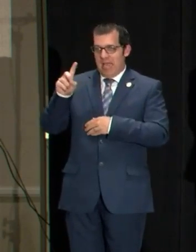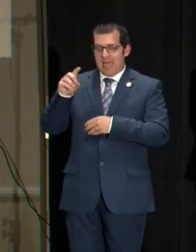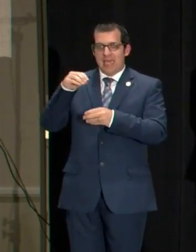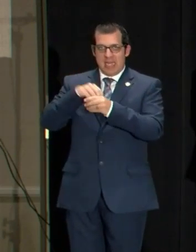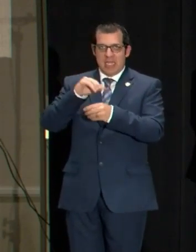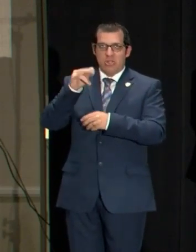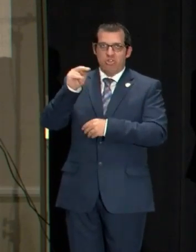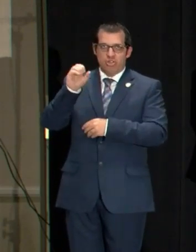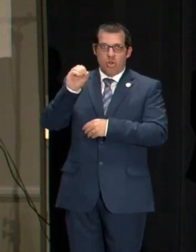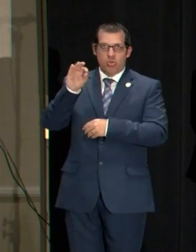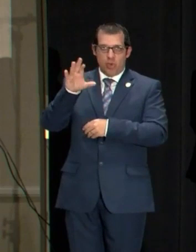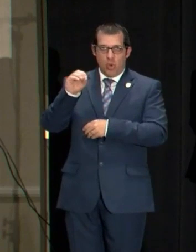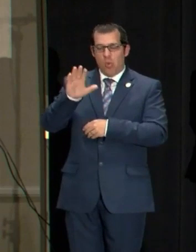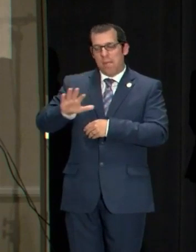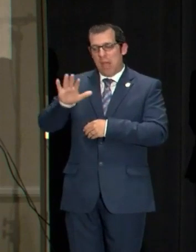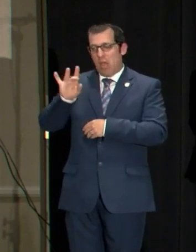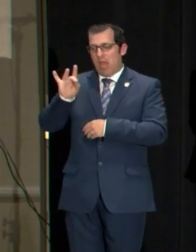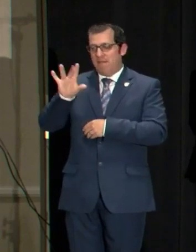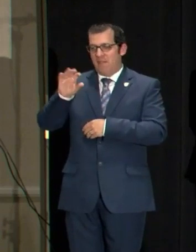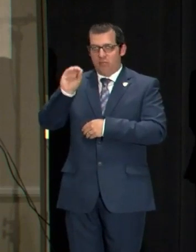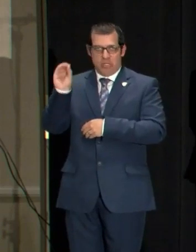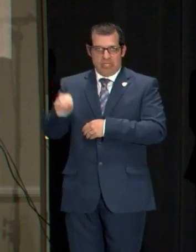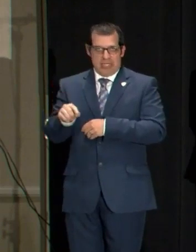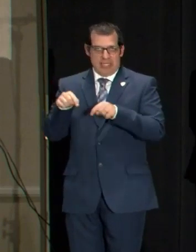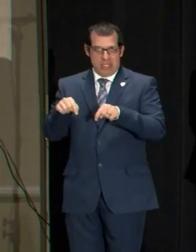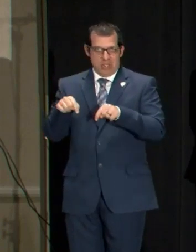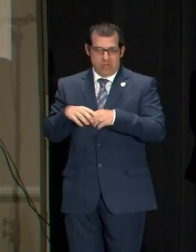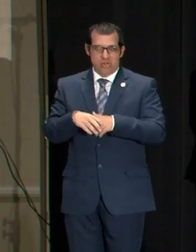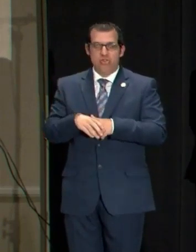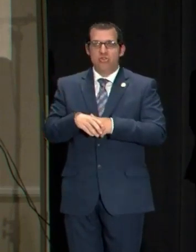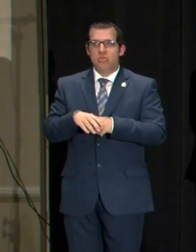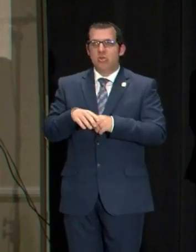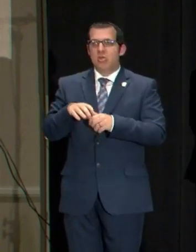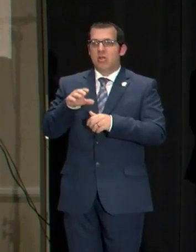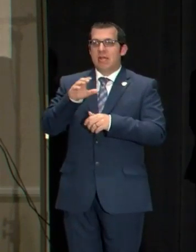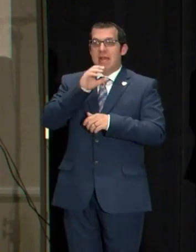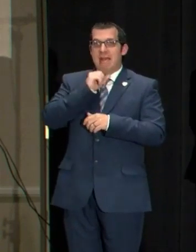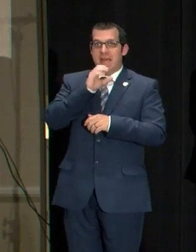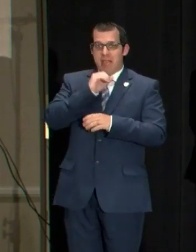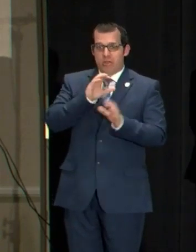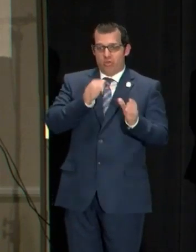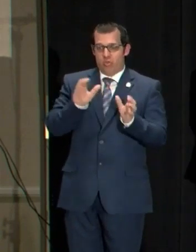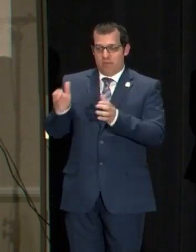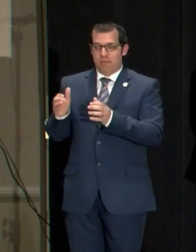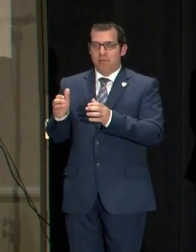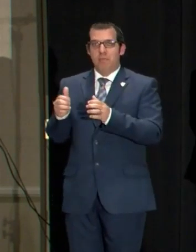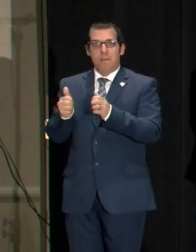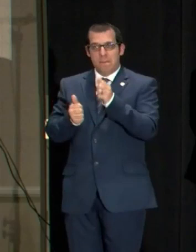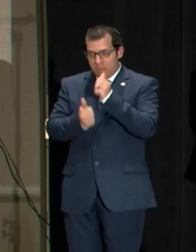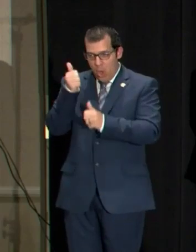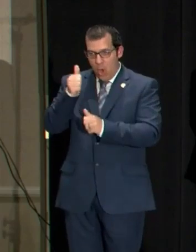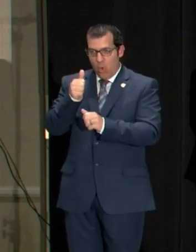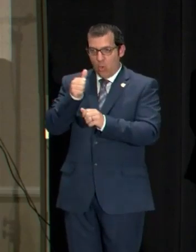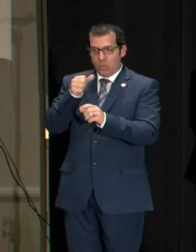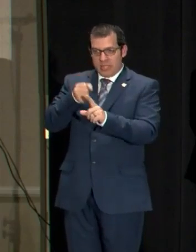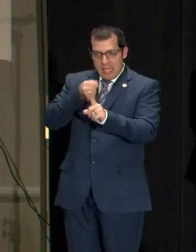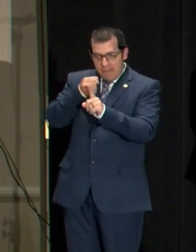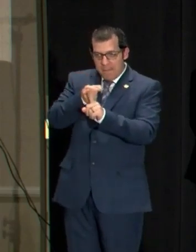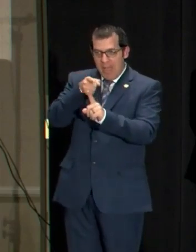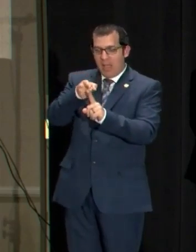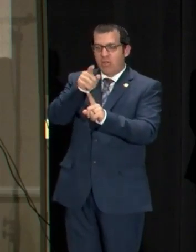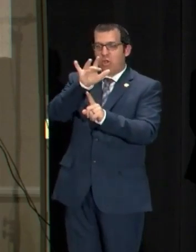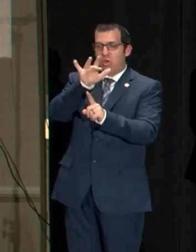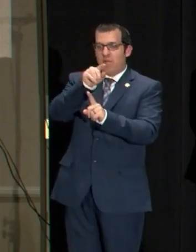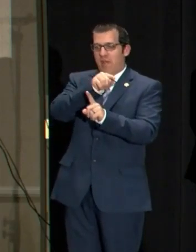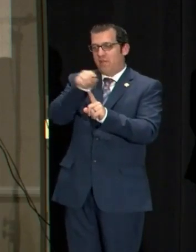in Jonesboro, about 85%. In terms of age group, the largest age group has been the 25